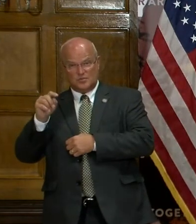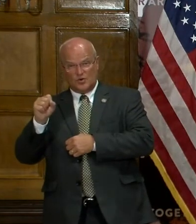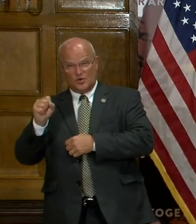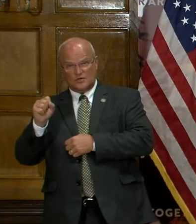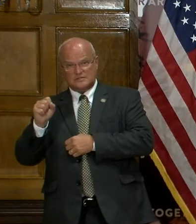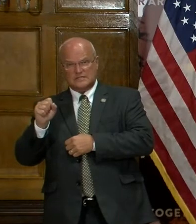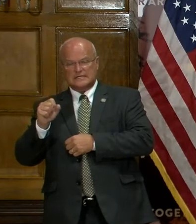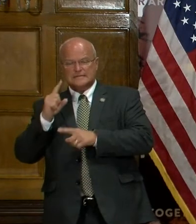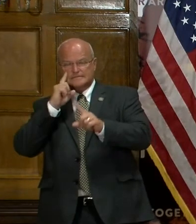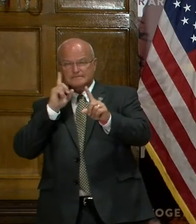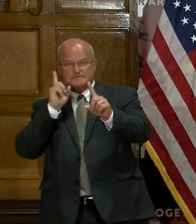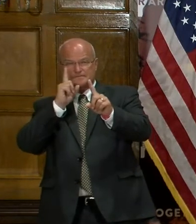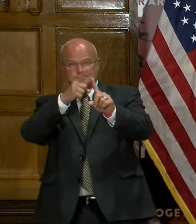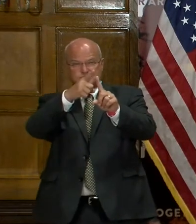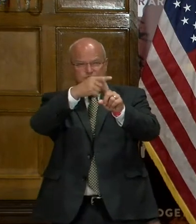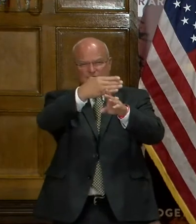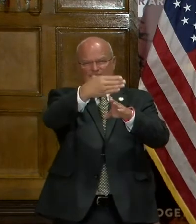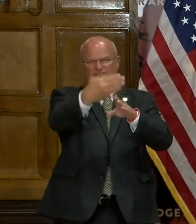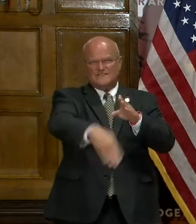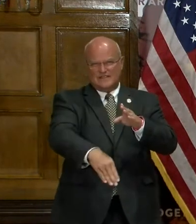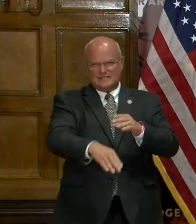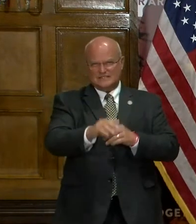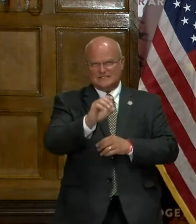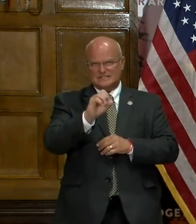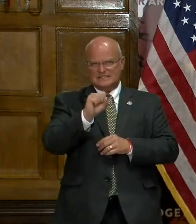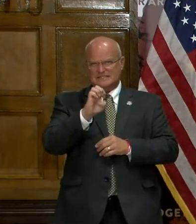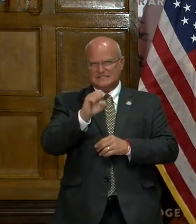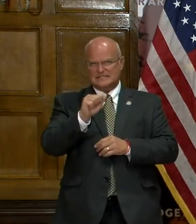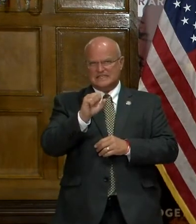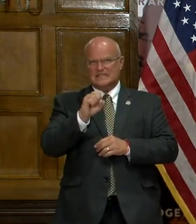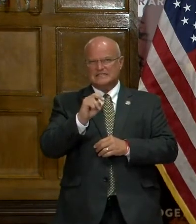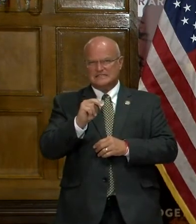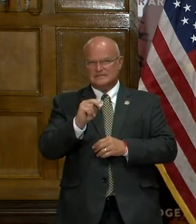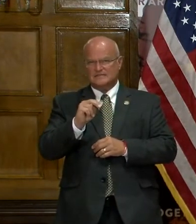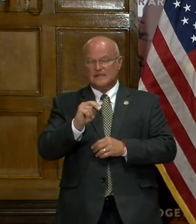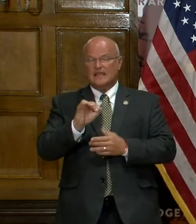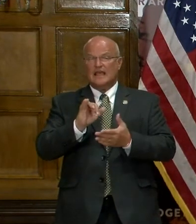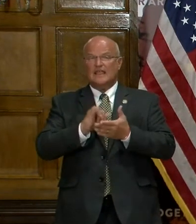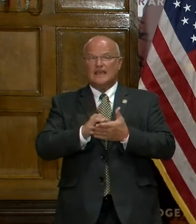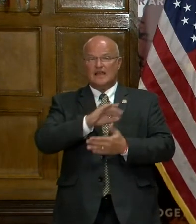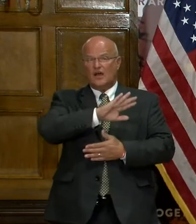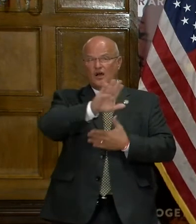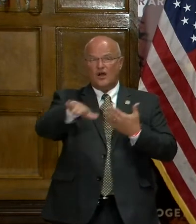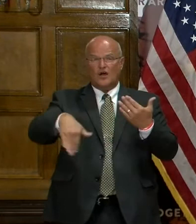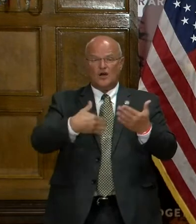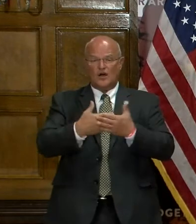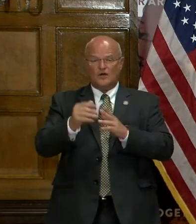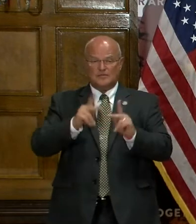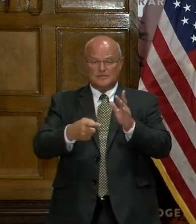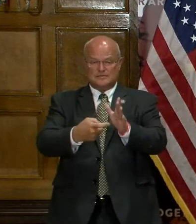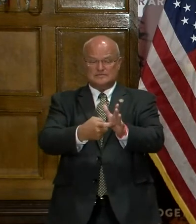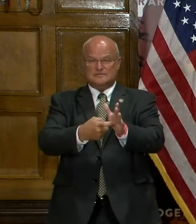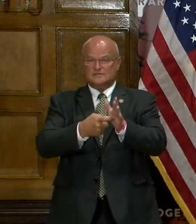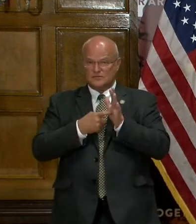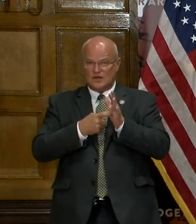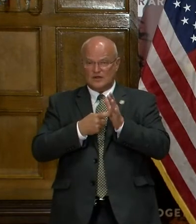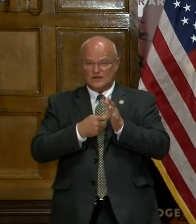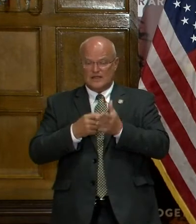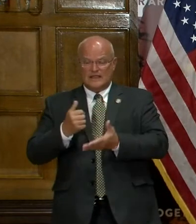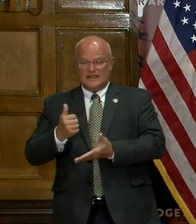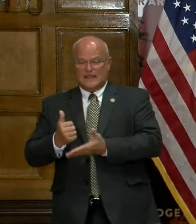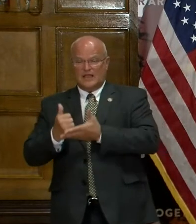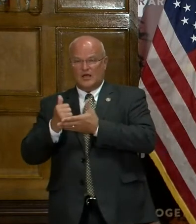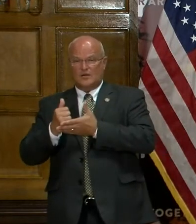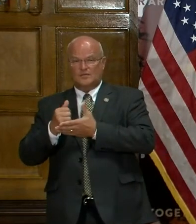to finish the season. And that's what's important, and that's going to take everyone's help, from the coaches to the staff to the band